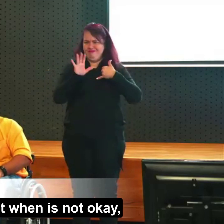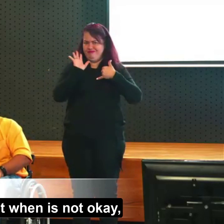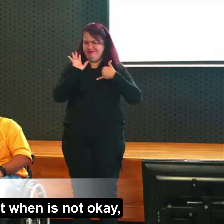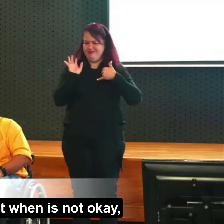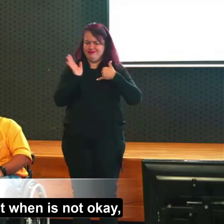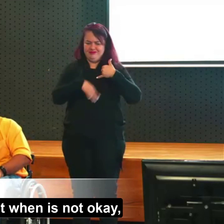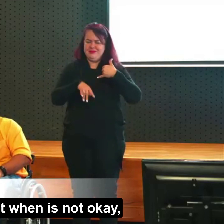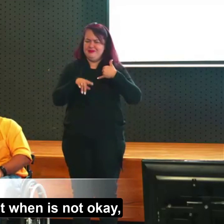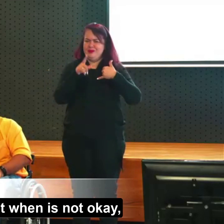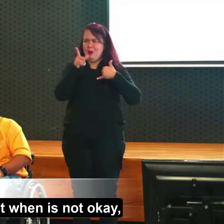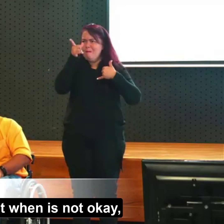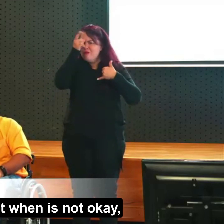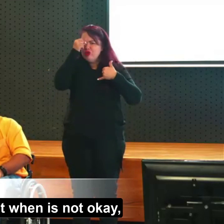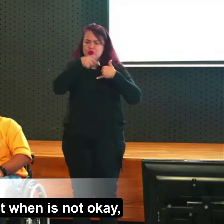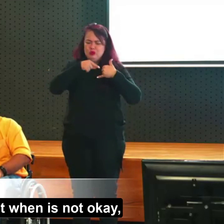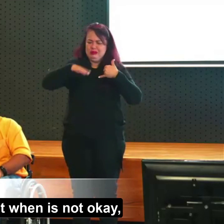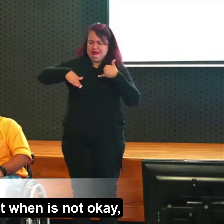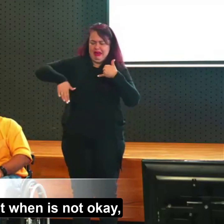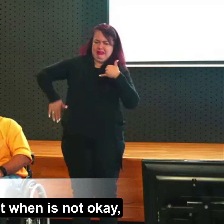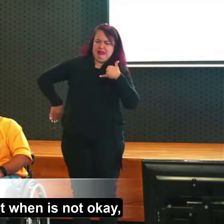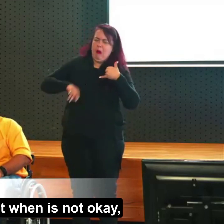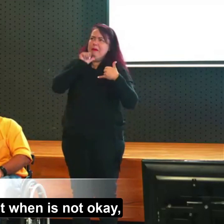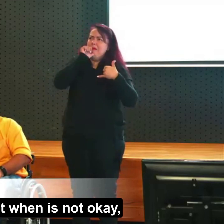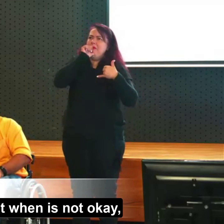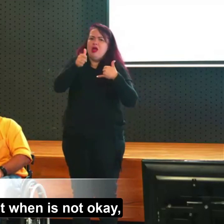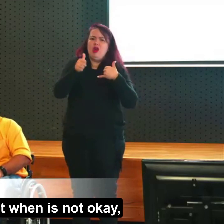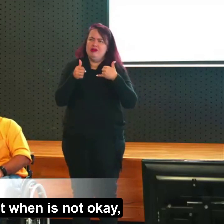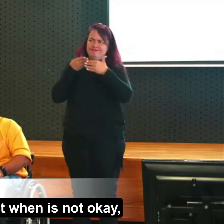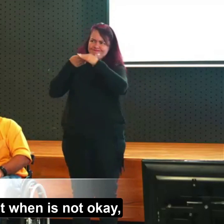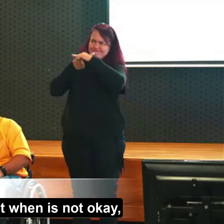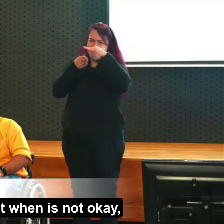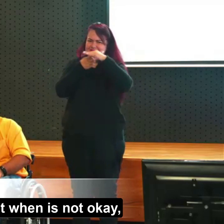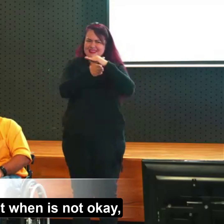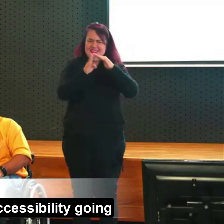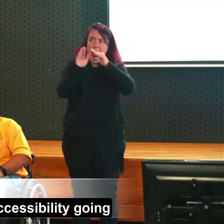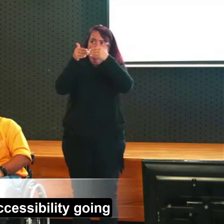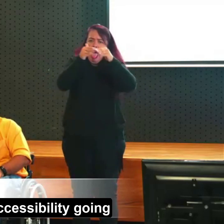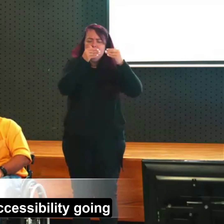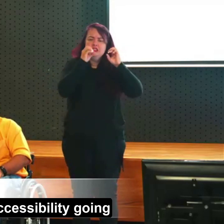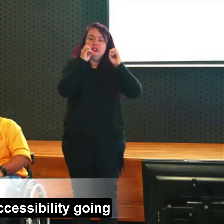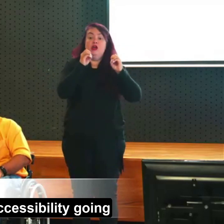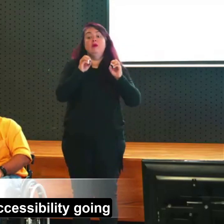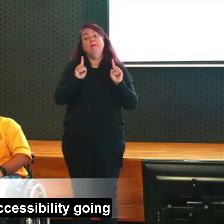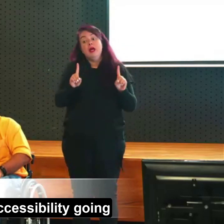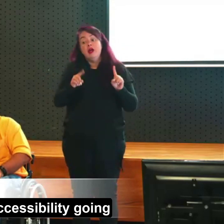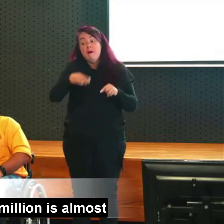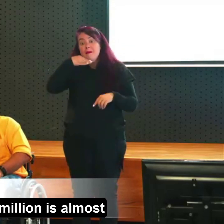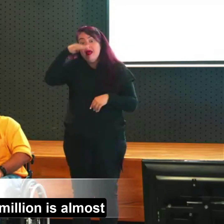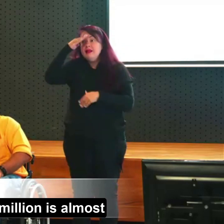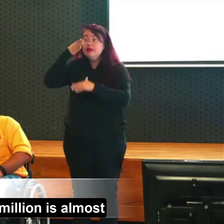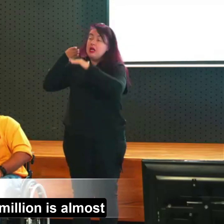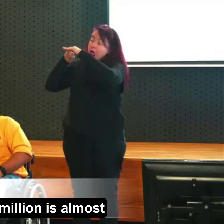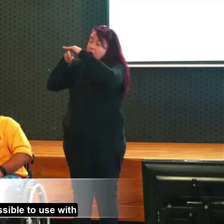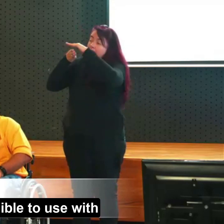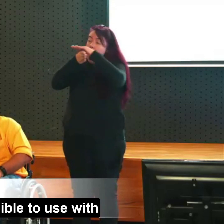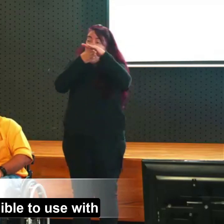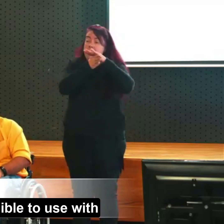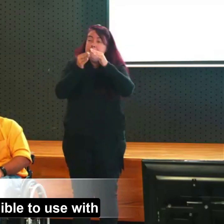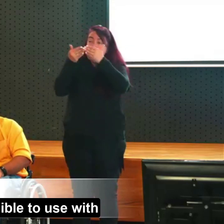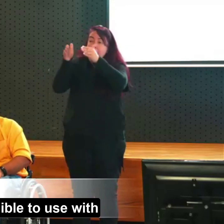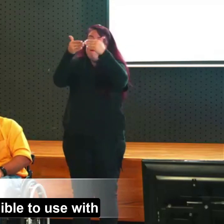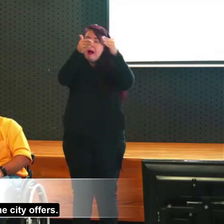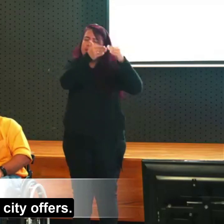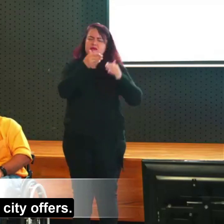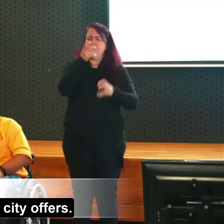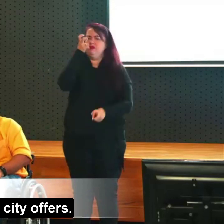totally behind. But Medellín is not okay. It's not accessibility. Going out in Medellín is almost impossible